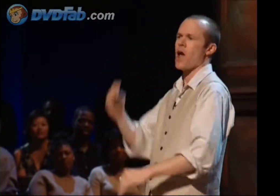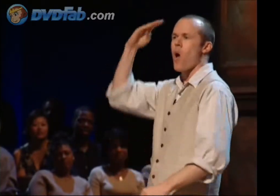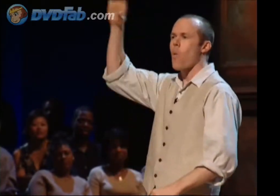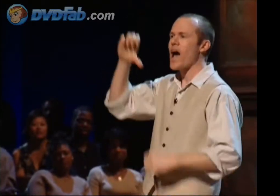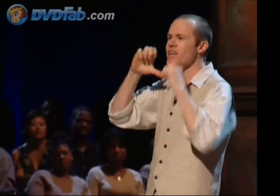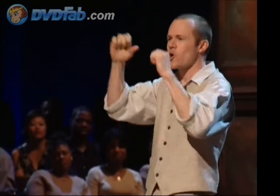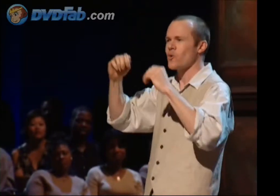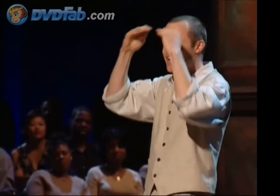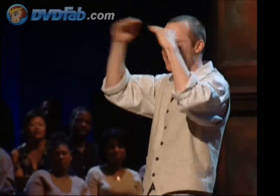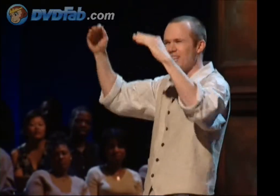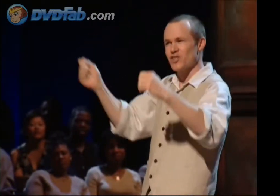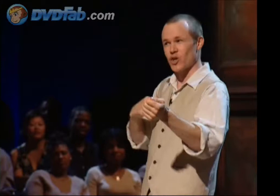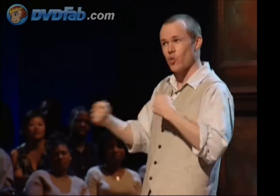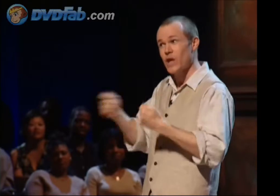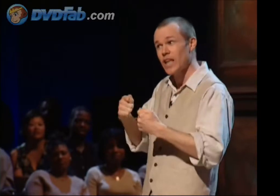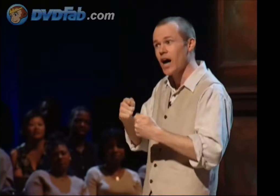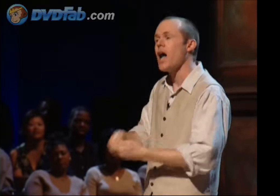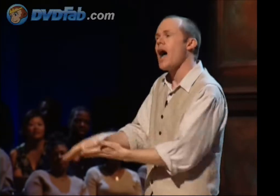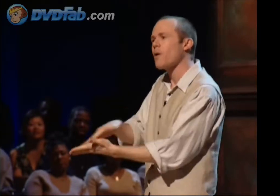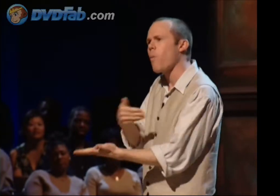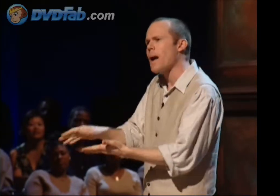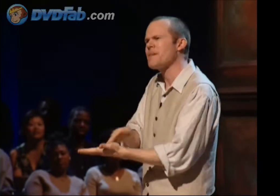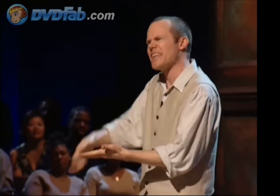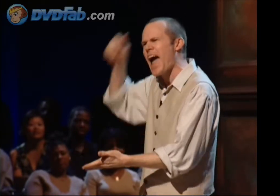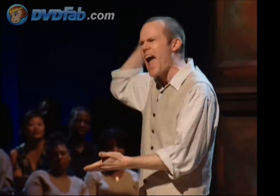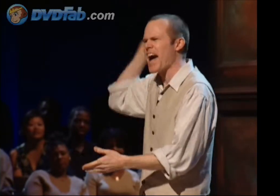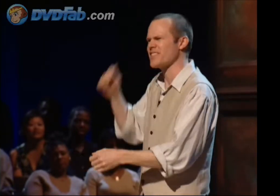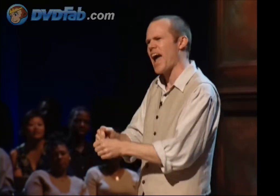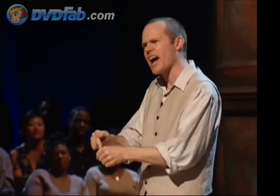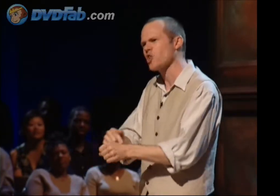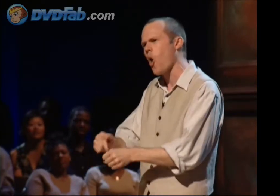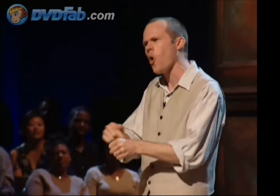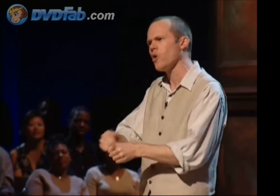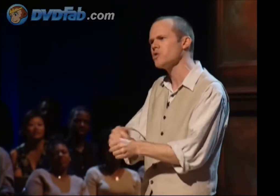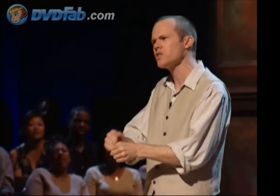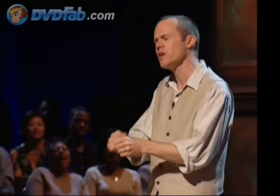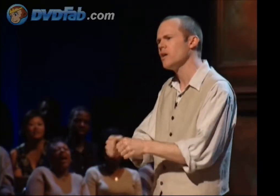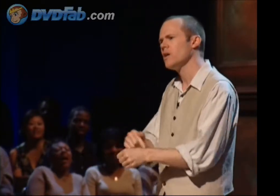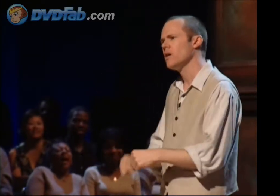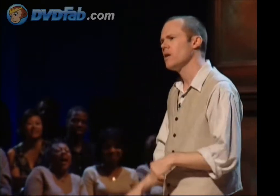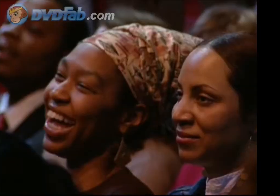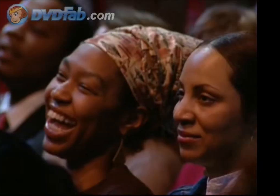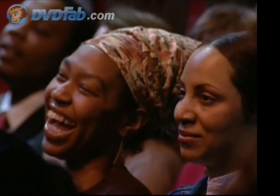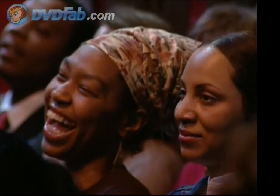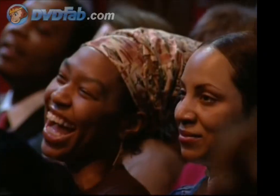Why don't they teach the gorilla how to wipe its ass, assholes?"